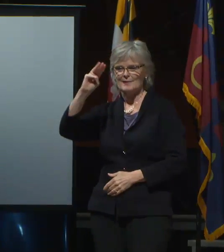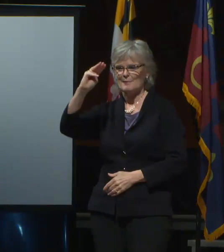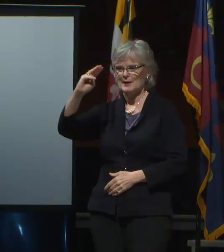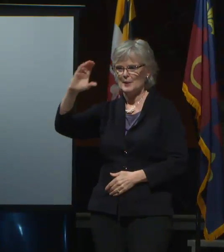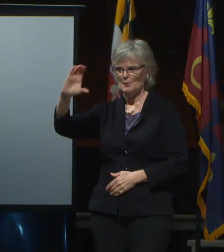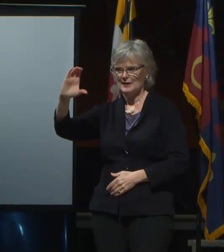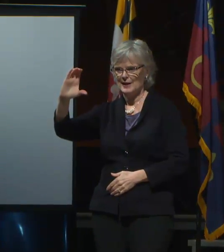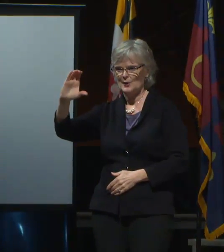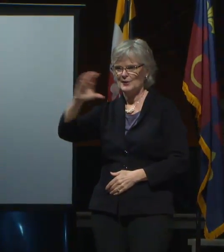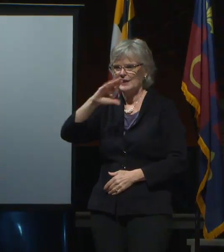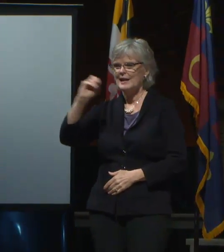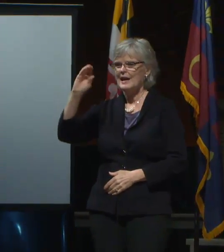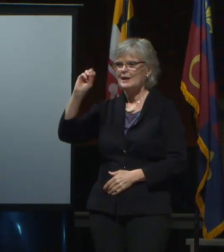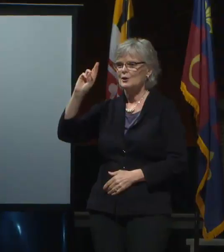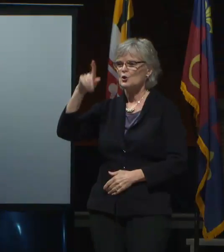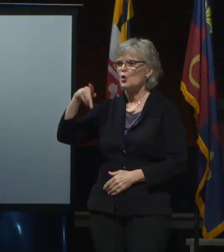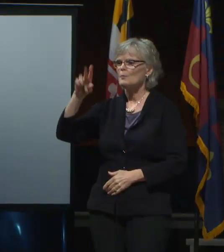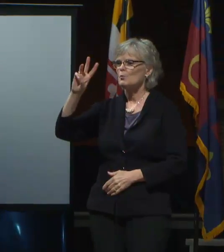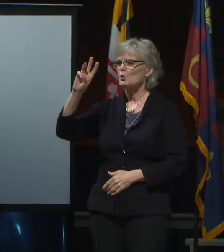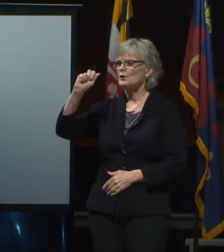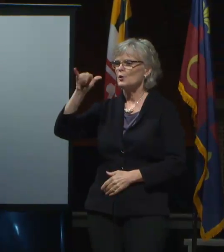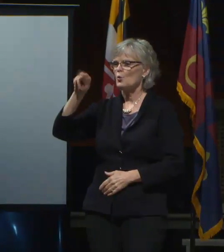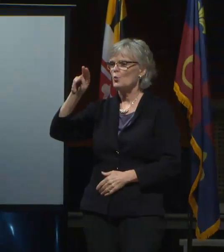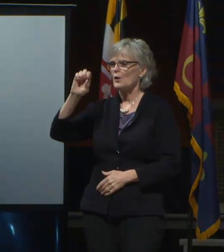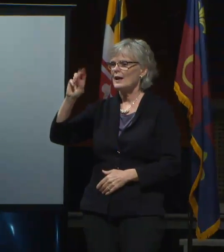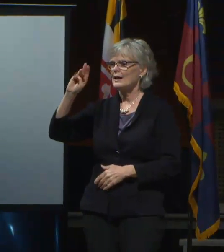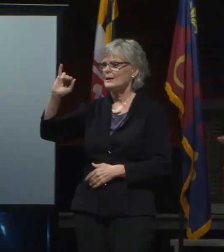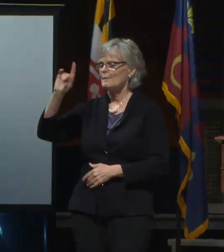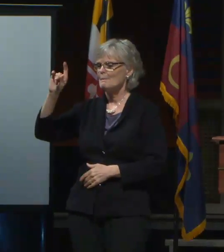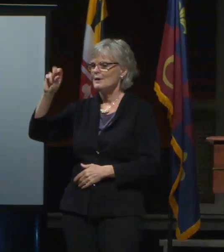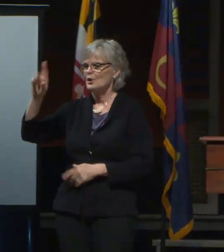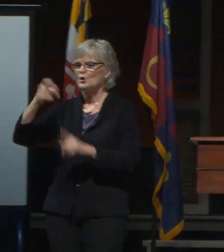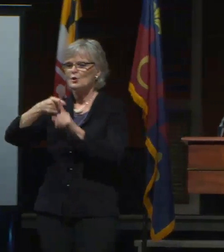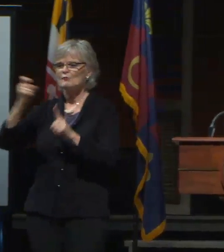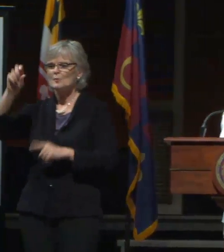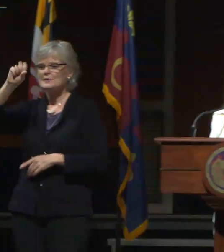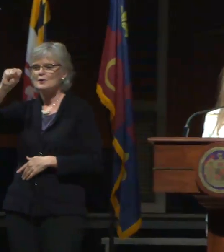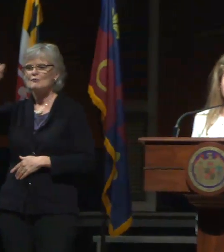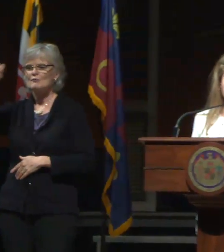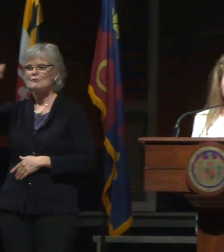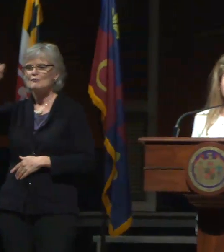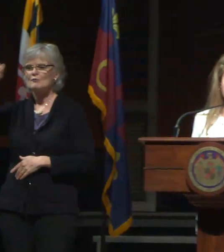County and Corporal Wayne Miller of the Silver Spring Vet Center.